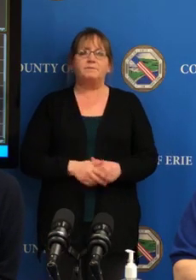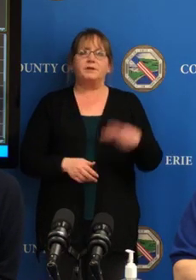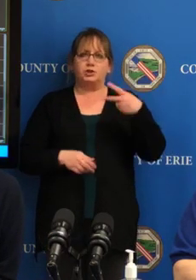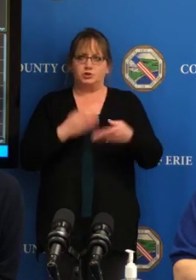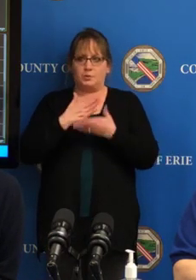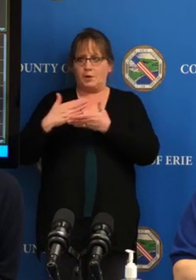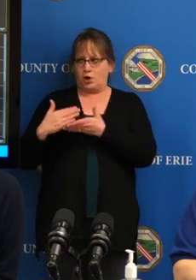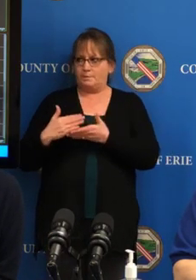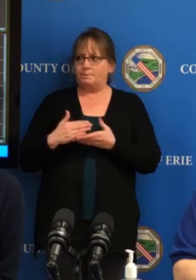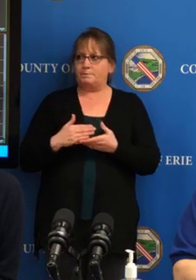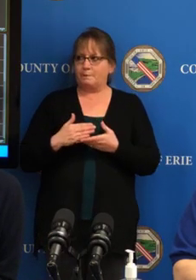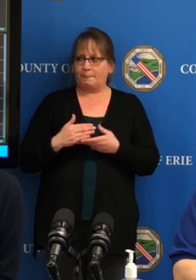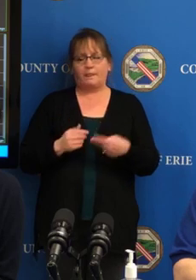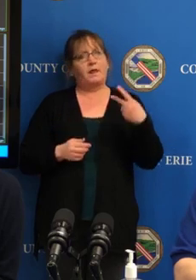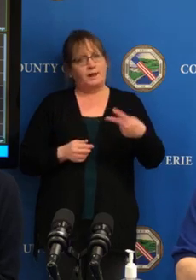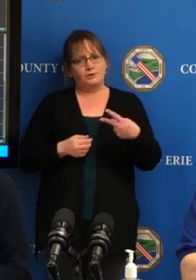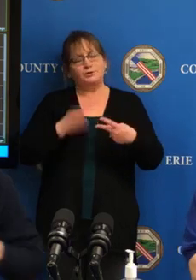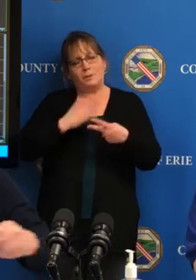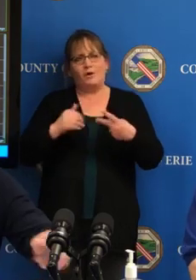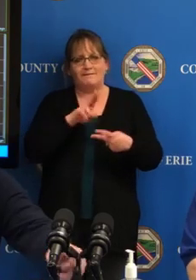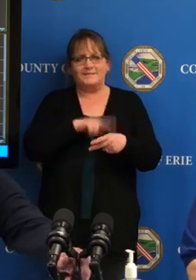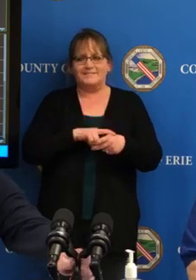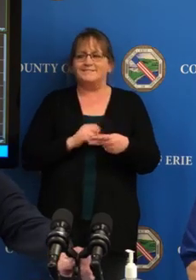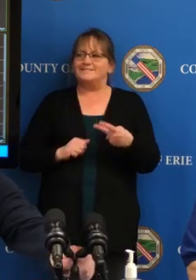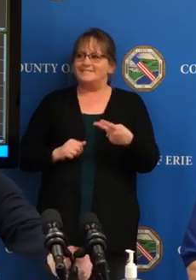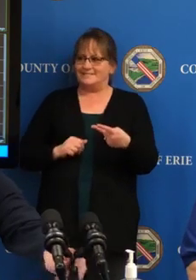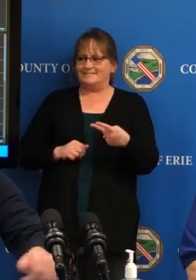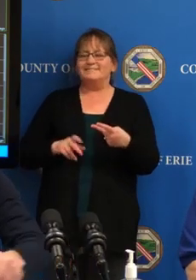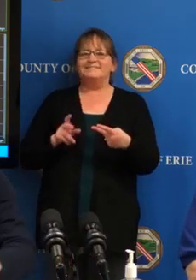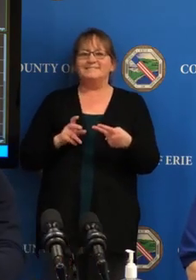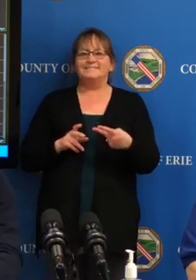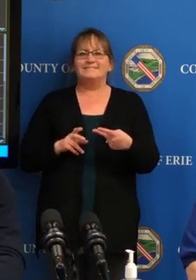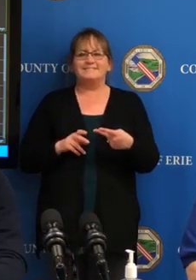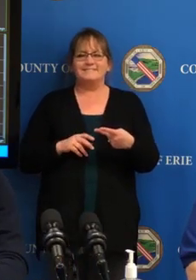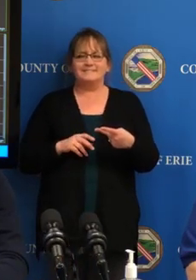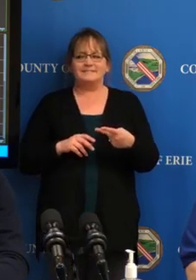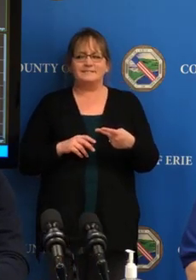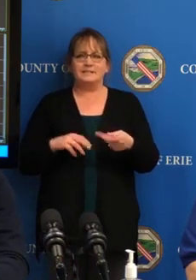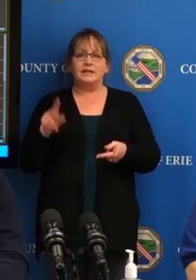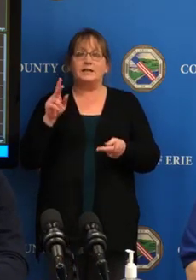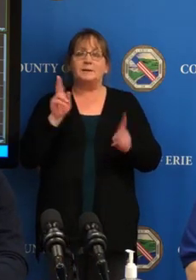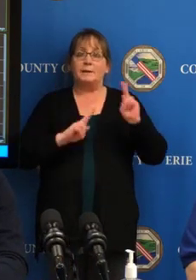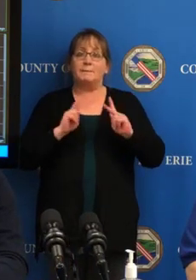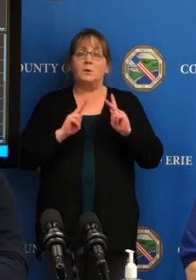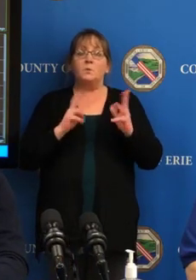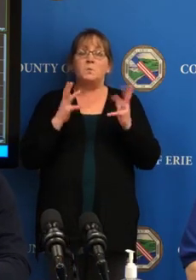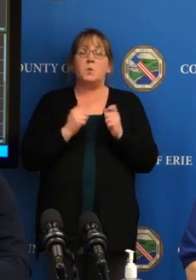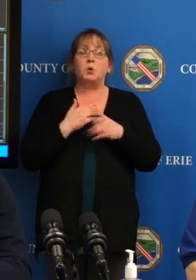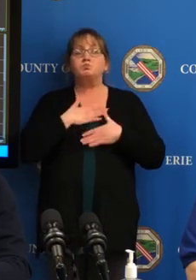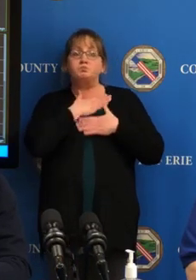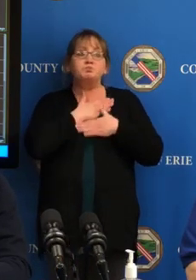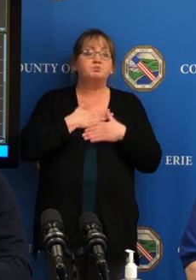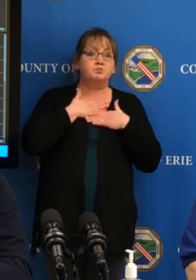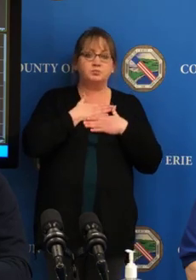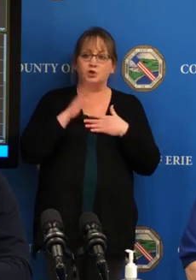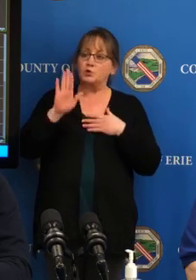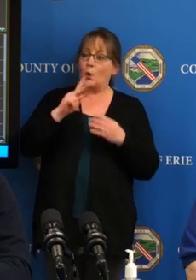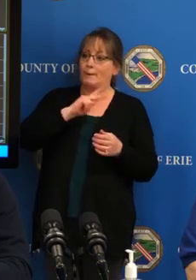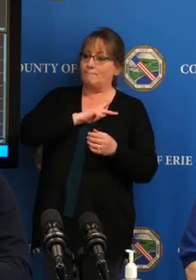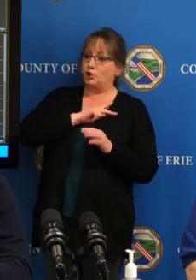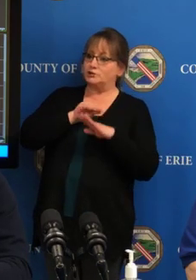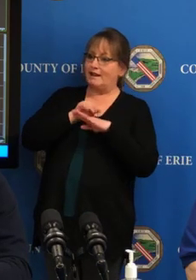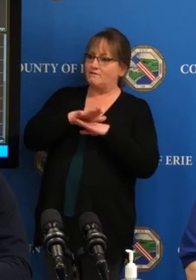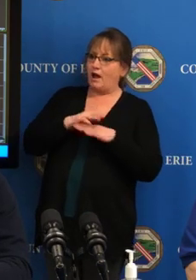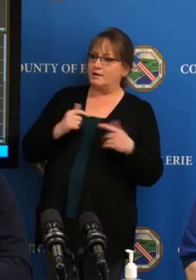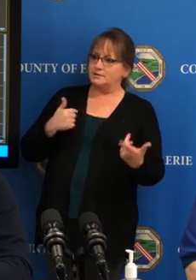Mark. Two-parter question. People are looking to recreate, and they're looking for your personal advice. They've been a fan of